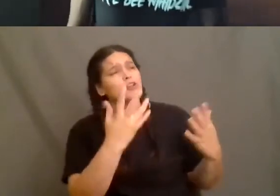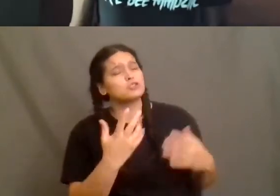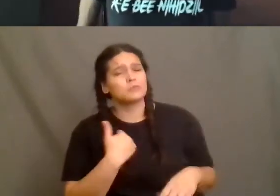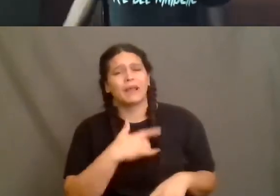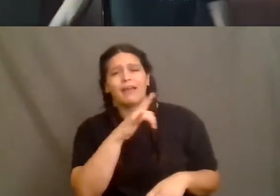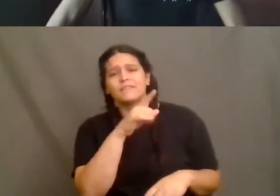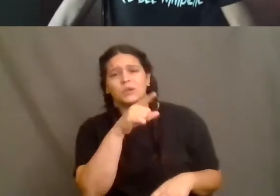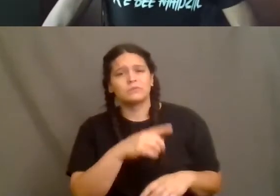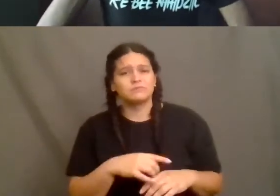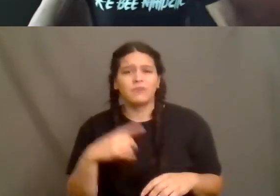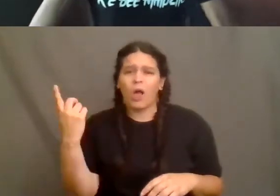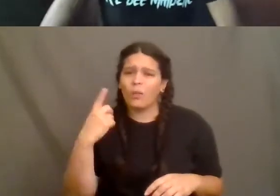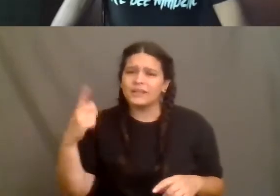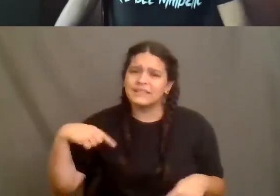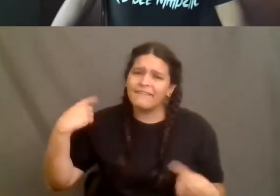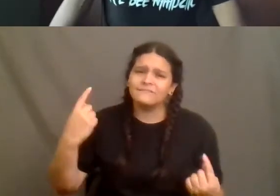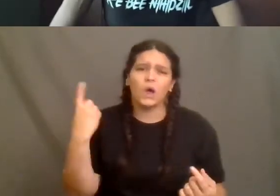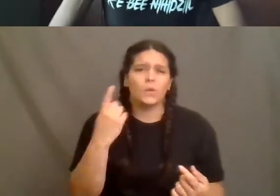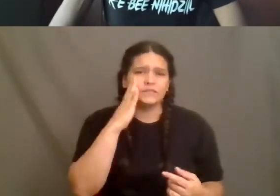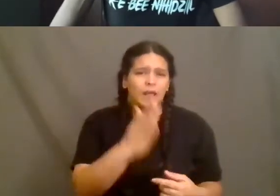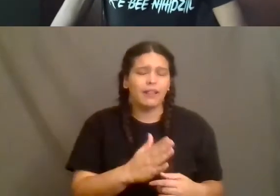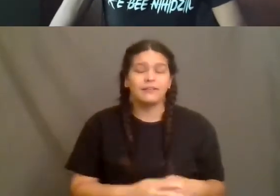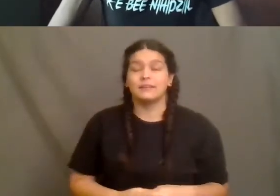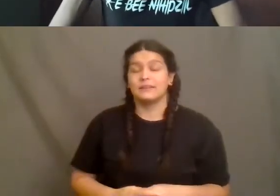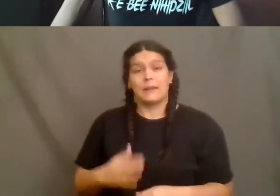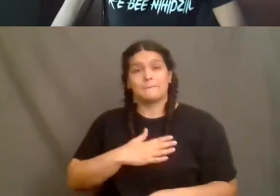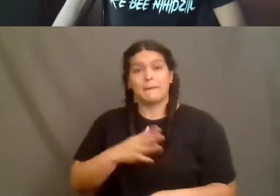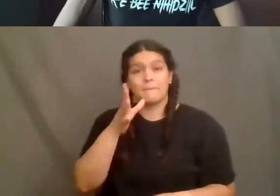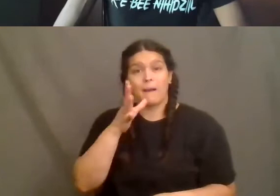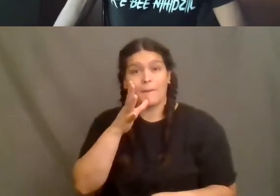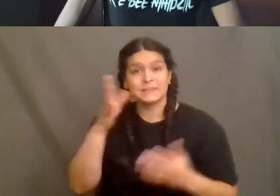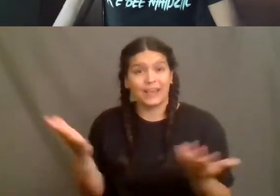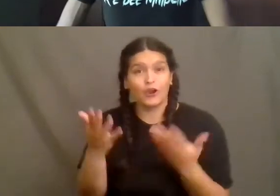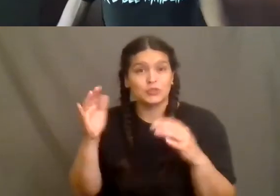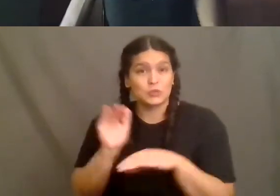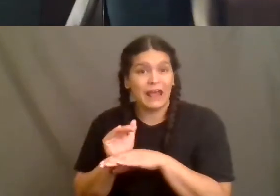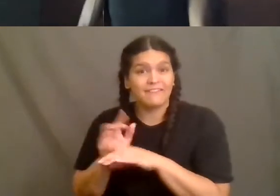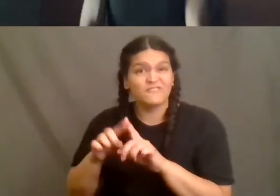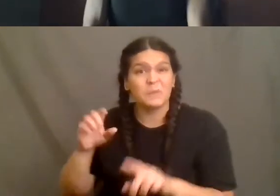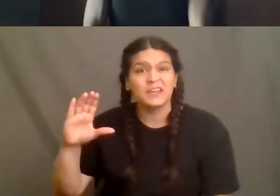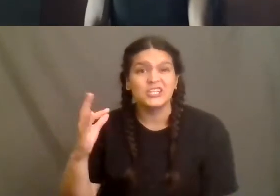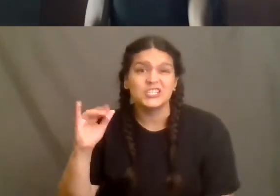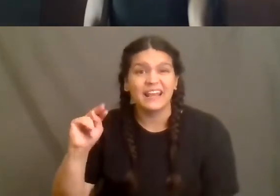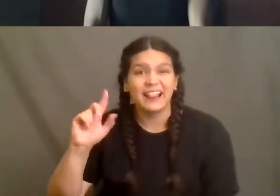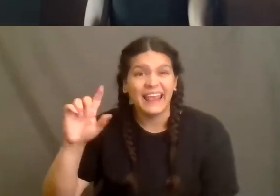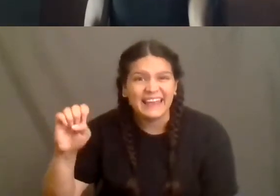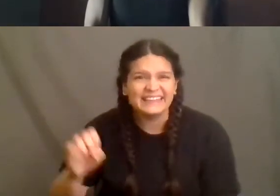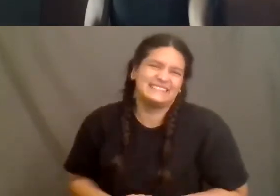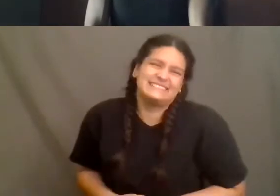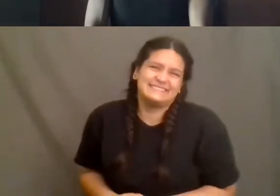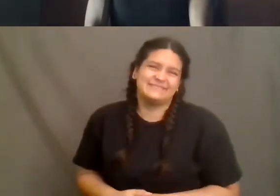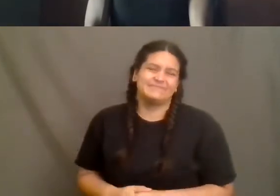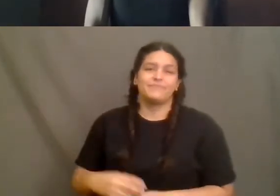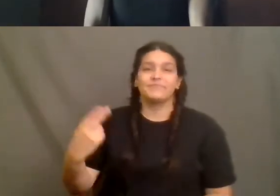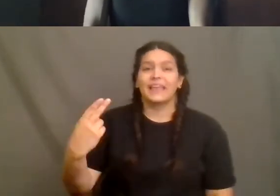and we always will. So my mom's on tonight from Chinle. So she just loves you. Yeah, Chinle, Harry and